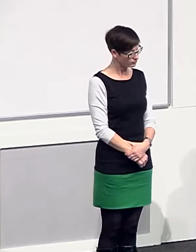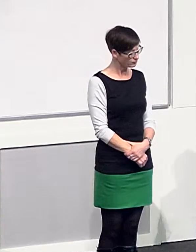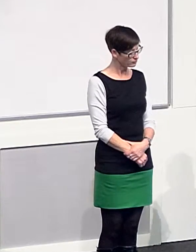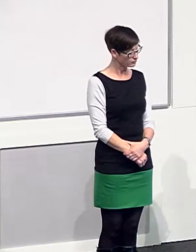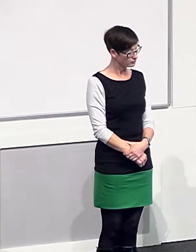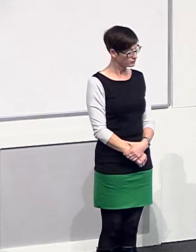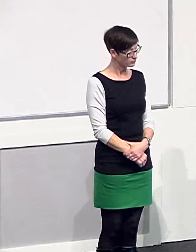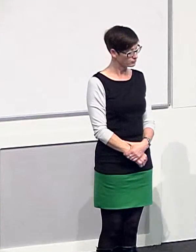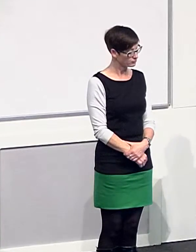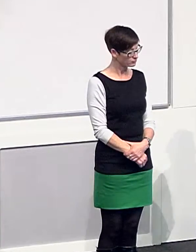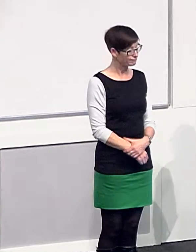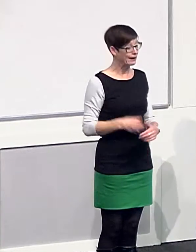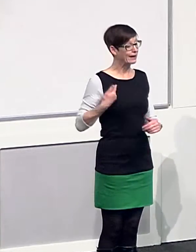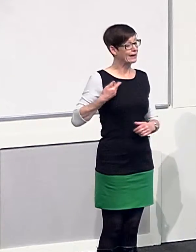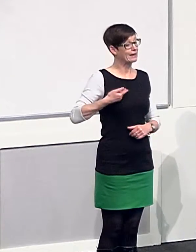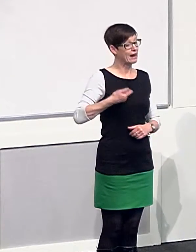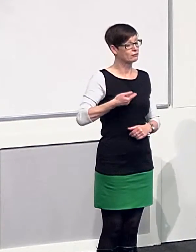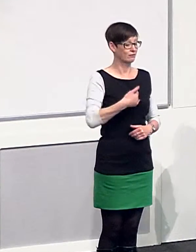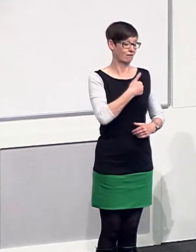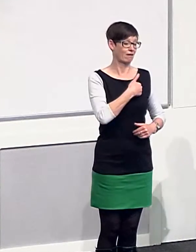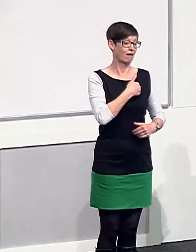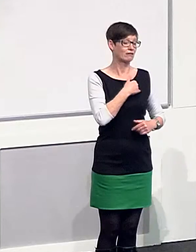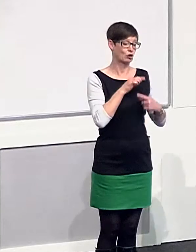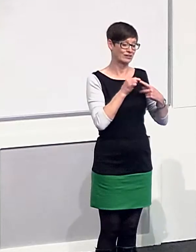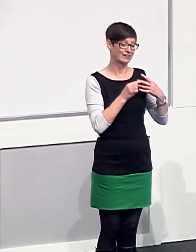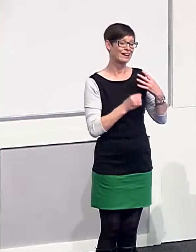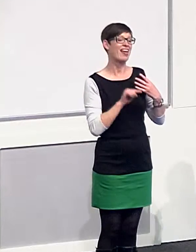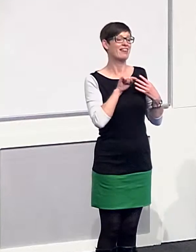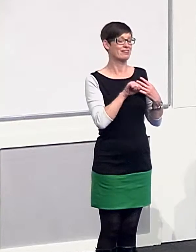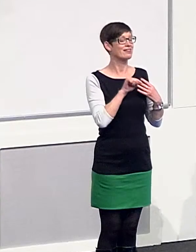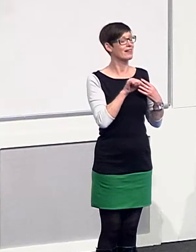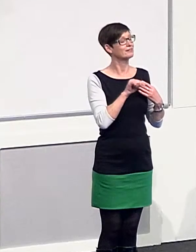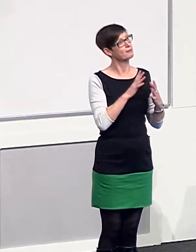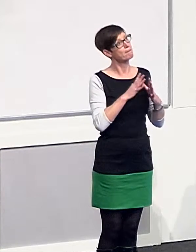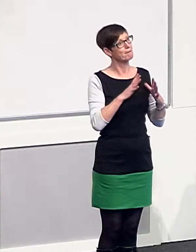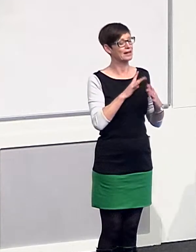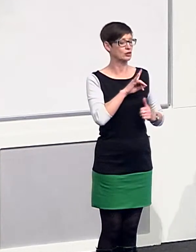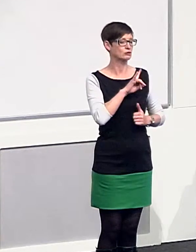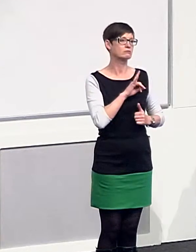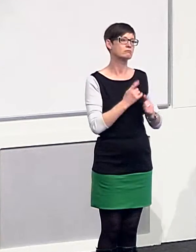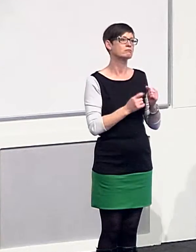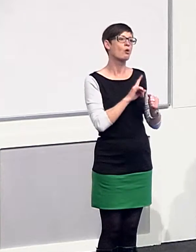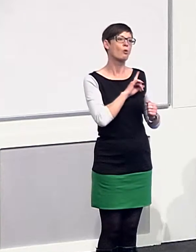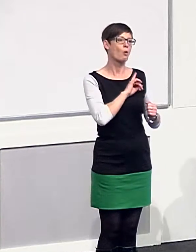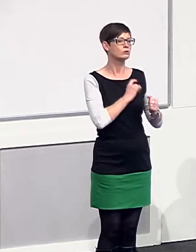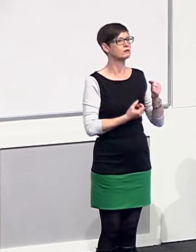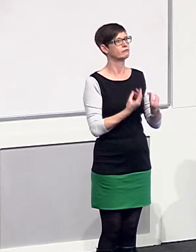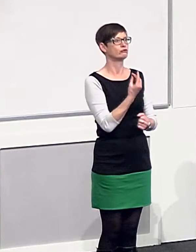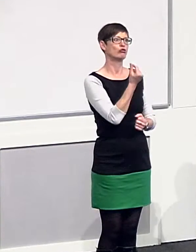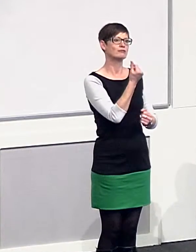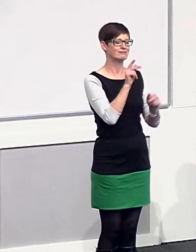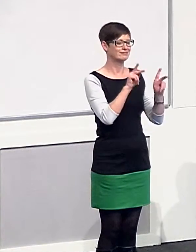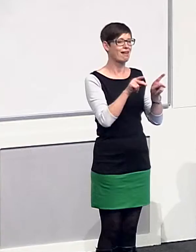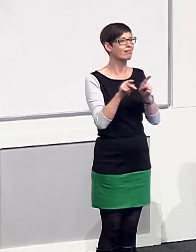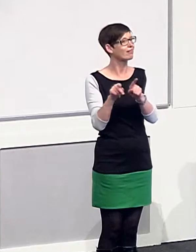Inherited cardiac conditions are the commonest cause of sudden death in young adulthood. Although the conditions are individually rare, if you put them all